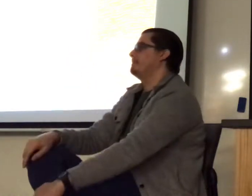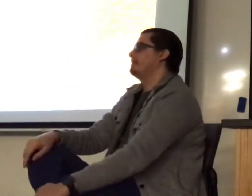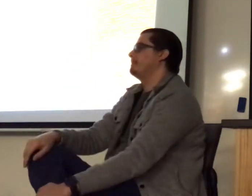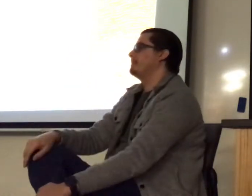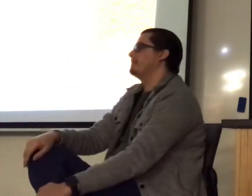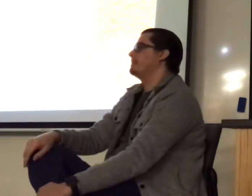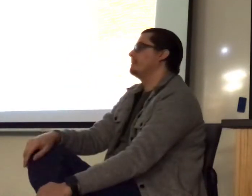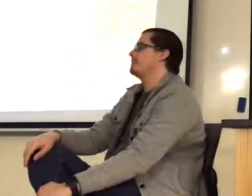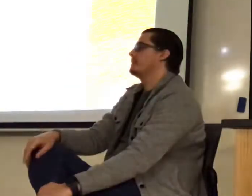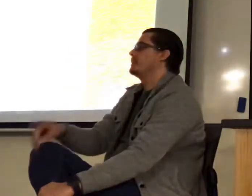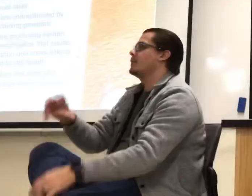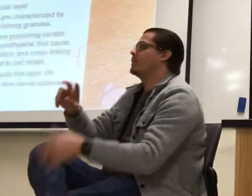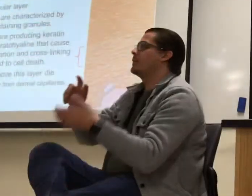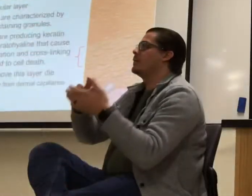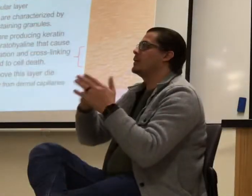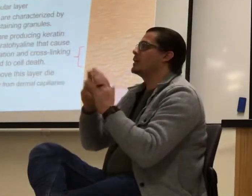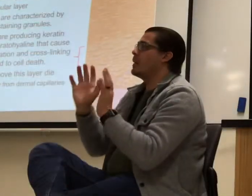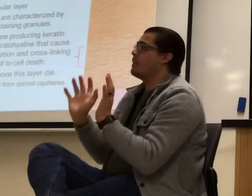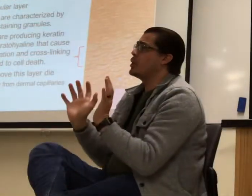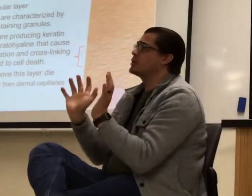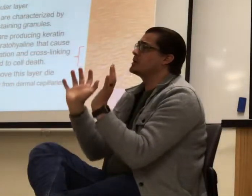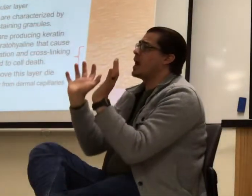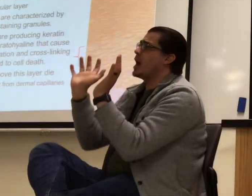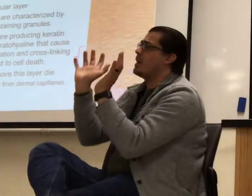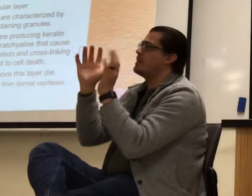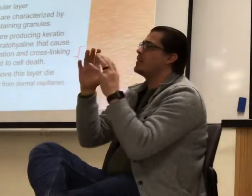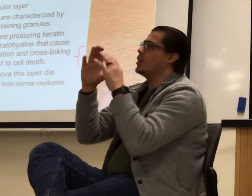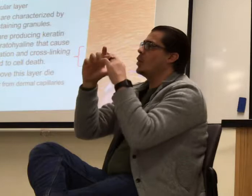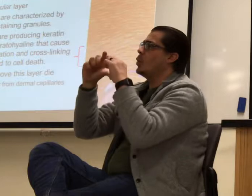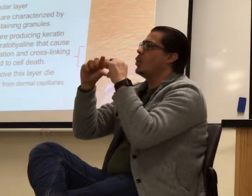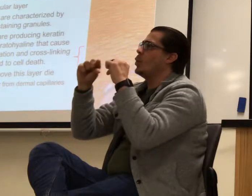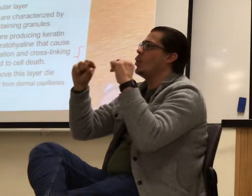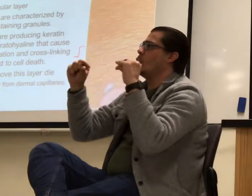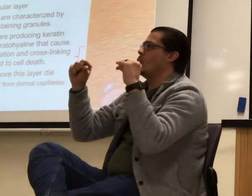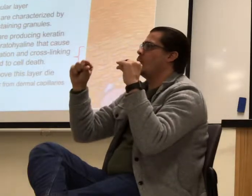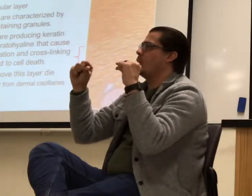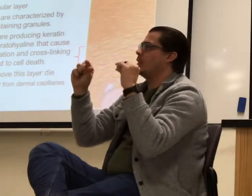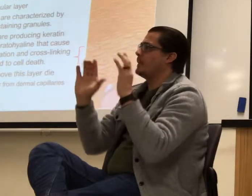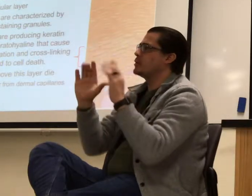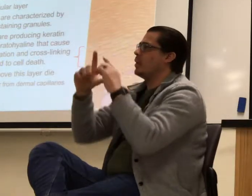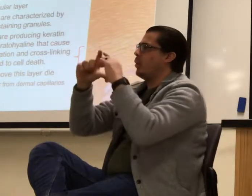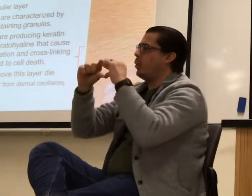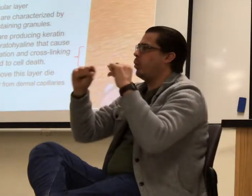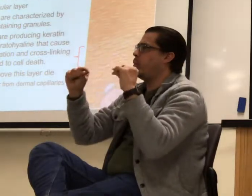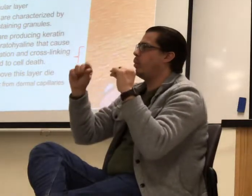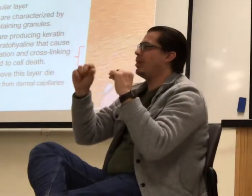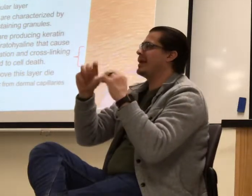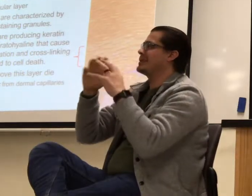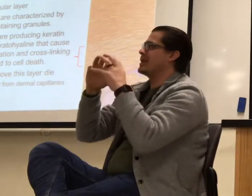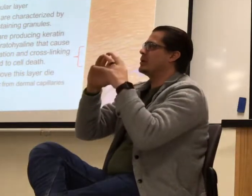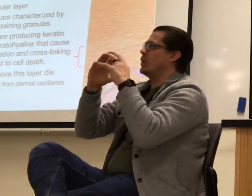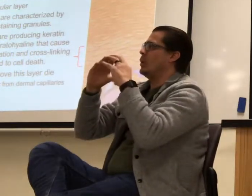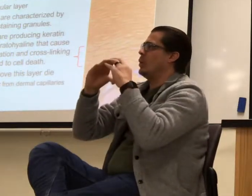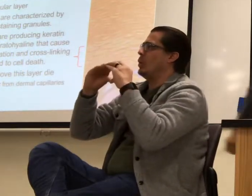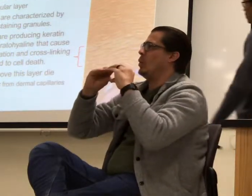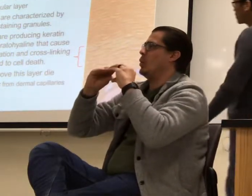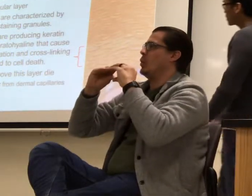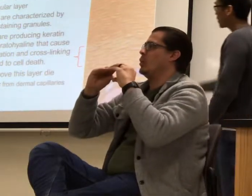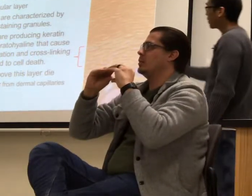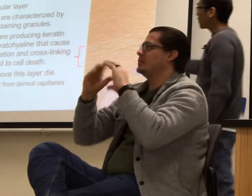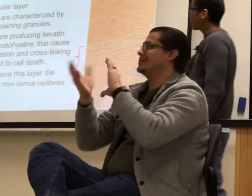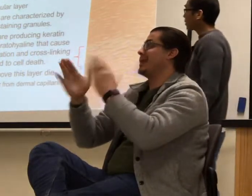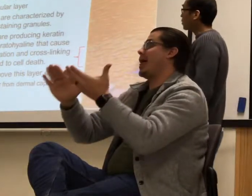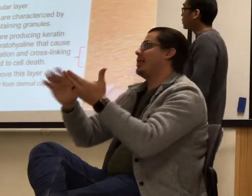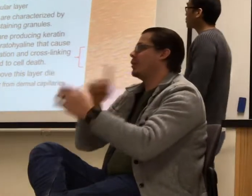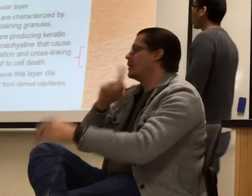As you get pushed to the top, they're squished and become squamous. It's like the cells are being squished to death. So it's